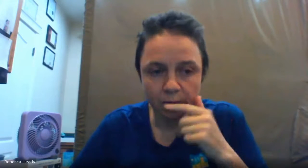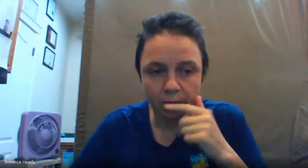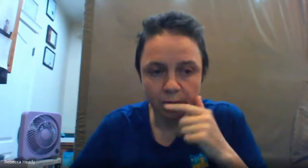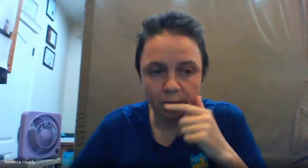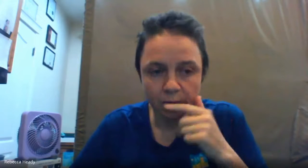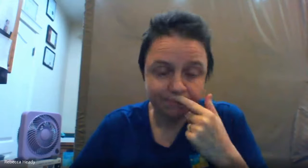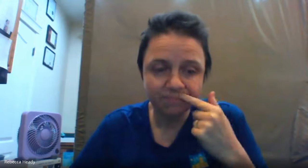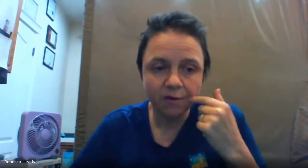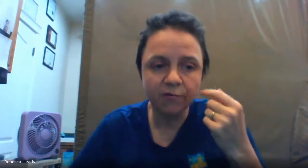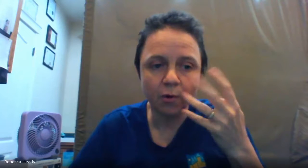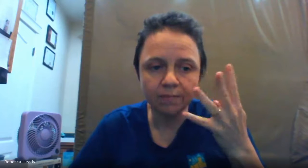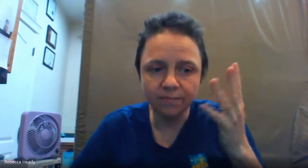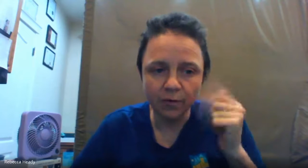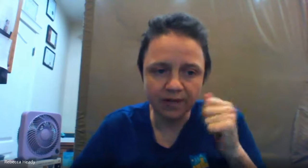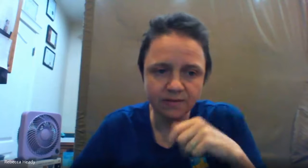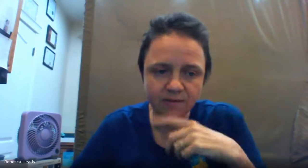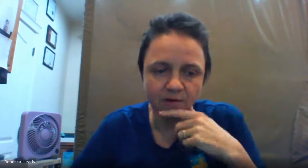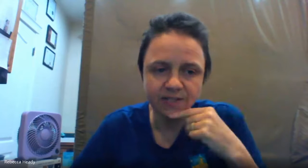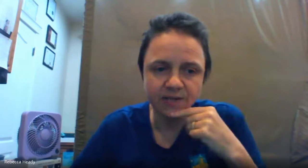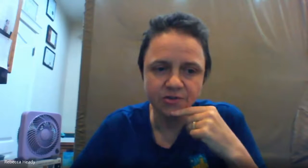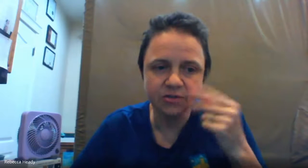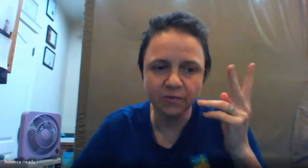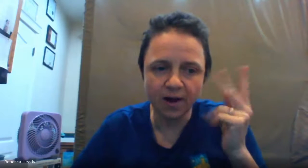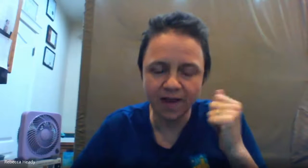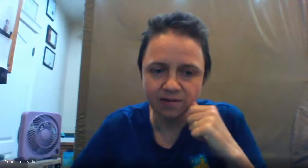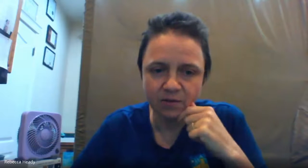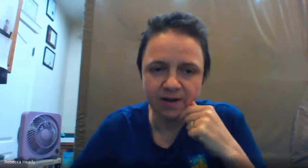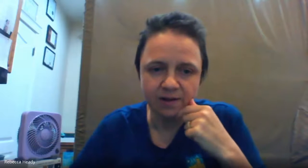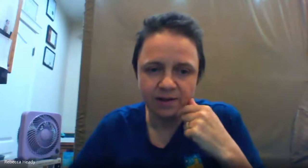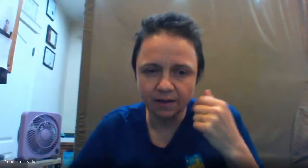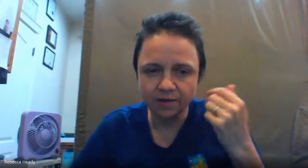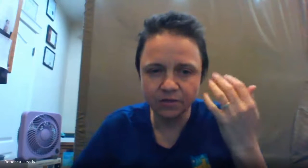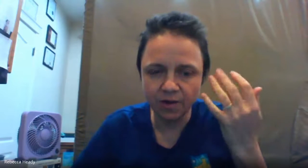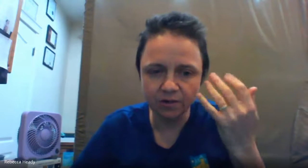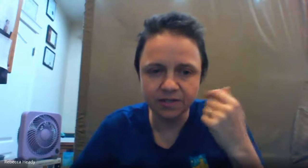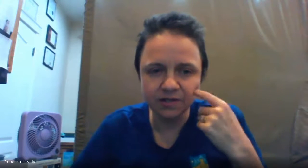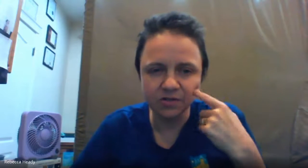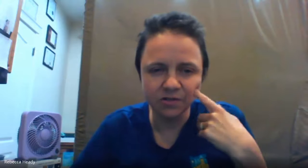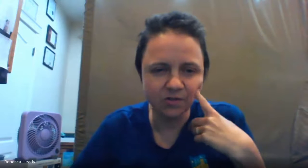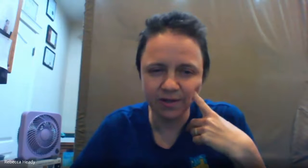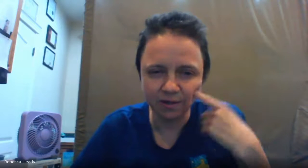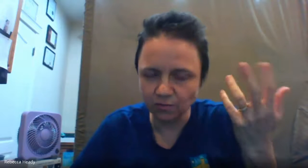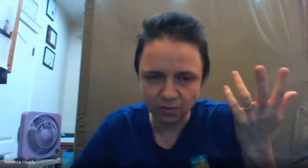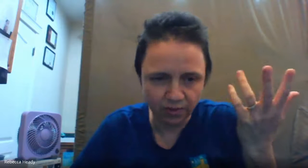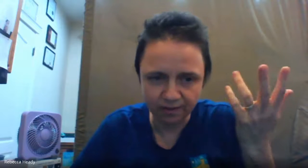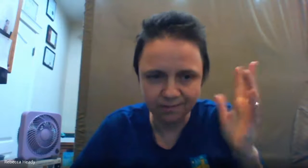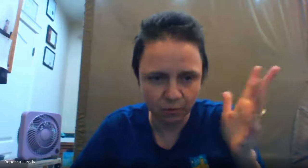We have four kids. They're all teenagers. 2 of them are out of the house already, and our 2 younger teenagers are doing homeschooling, sort